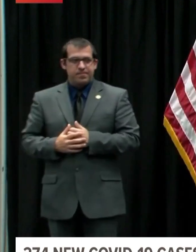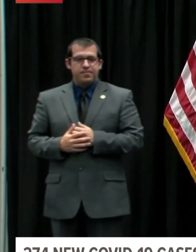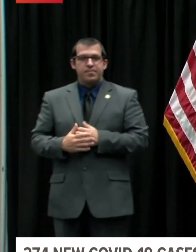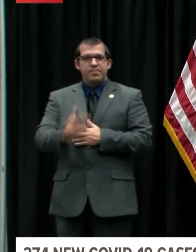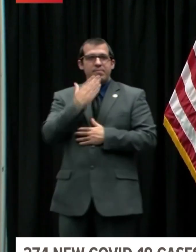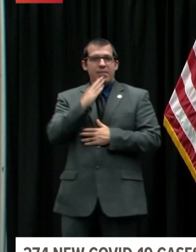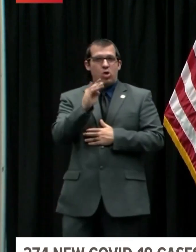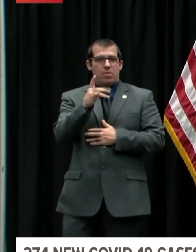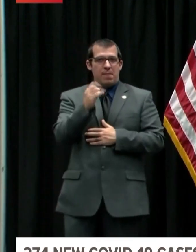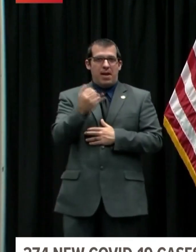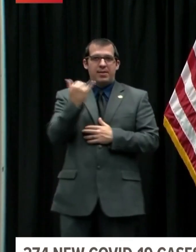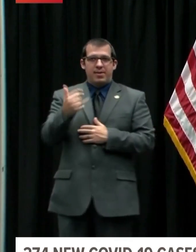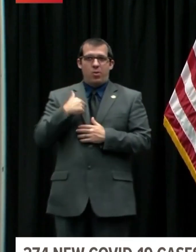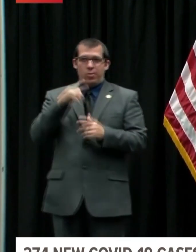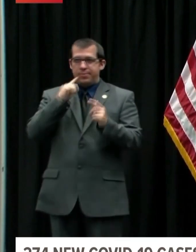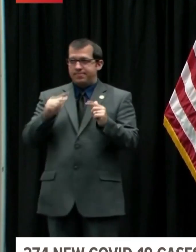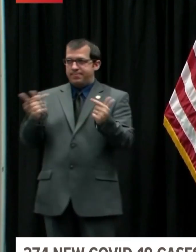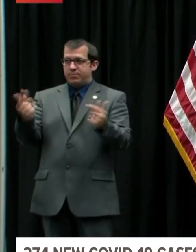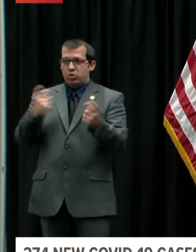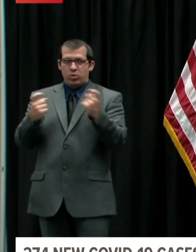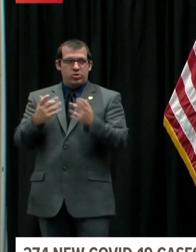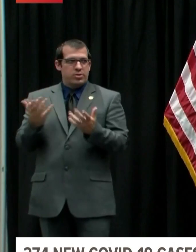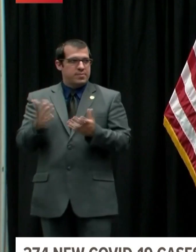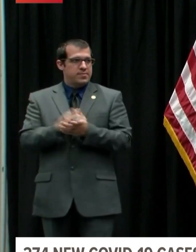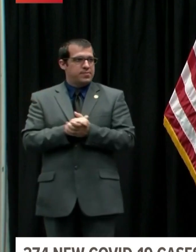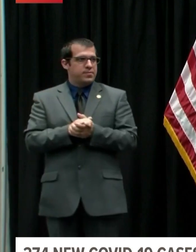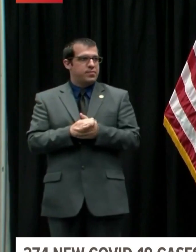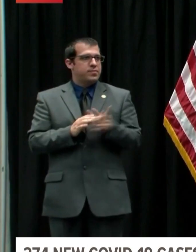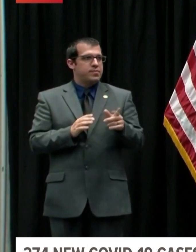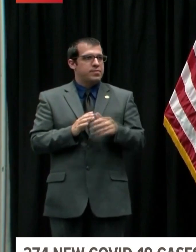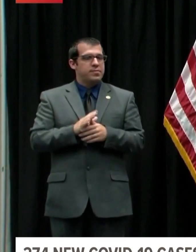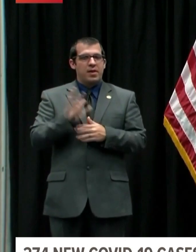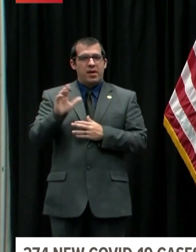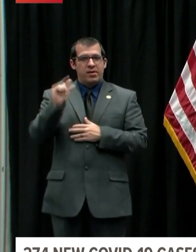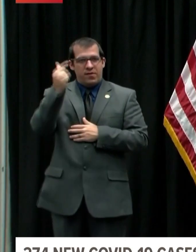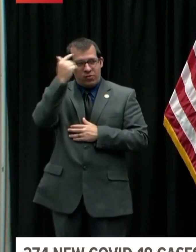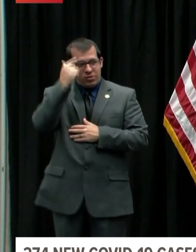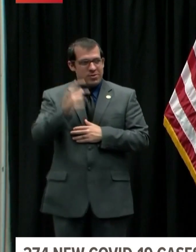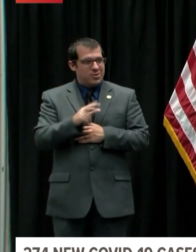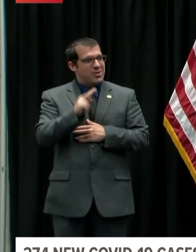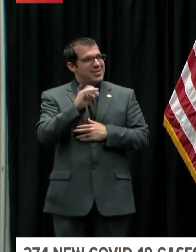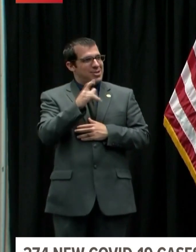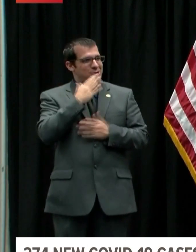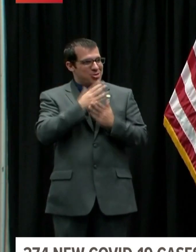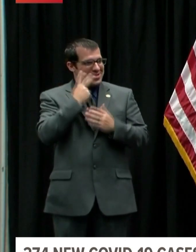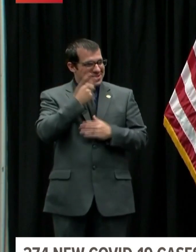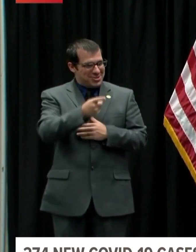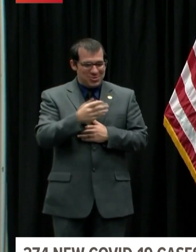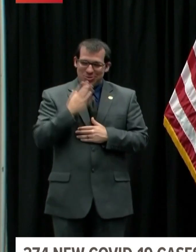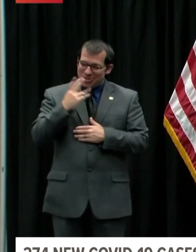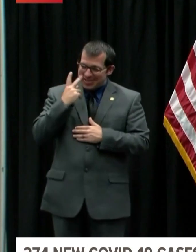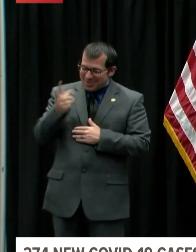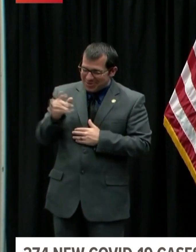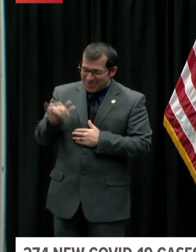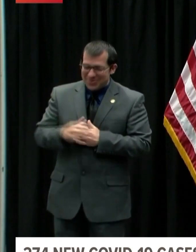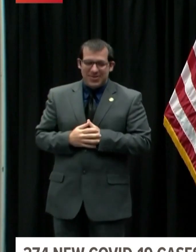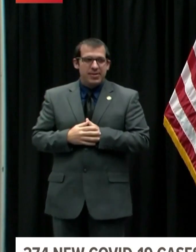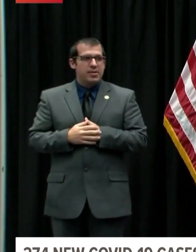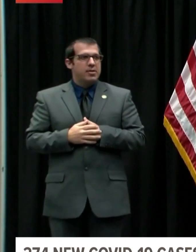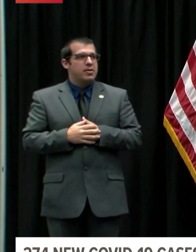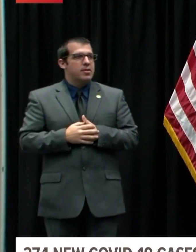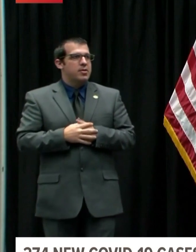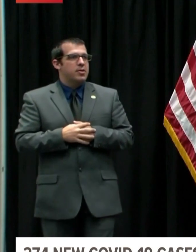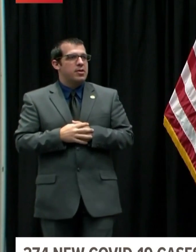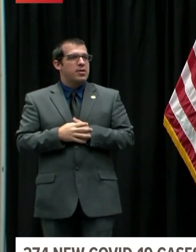Thank you, Mike. With that, we'll be glad to take any questions. Yes, sir. Hi, Governor. Neil, good to see you. Good to see you, sir. Thank you.